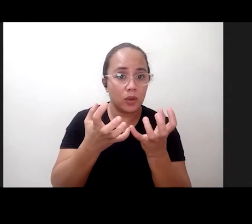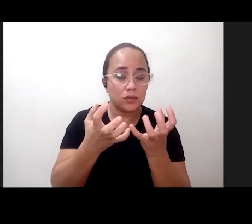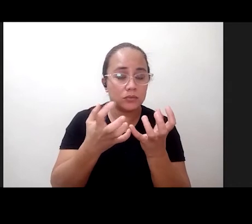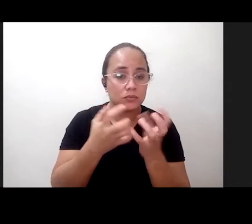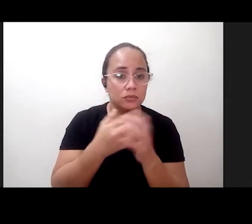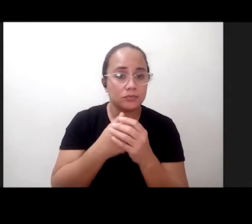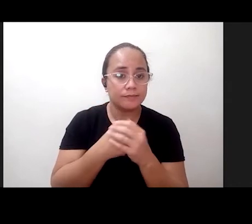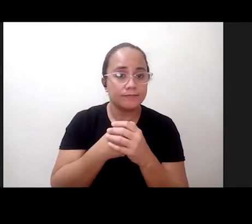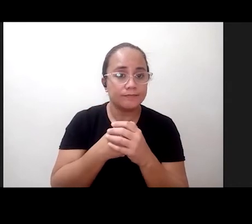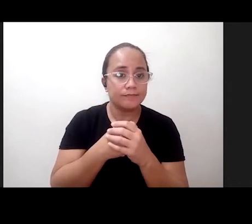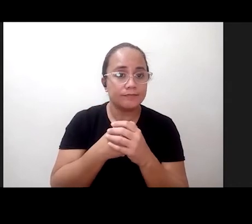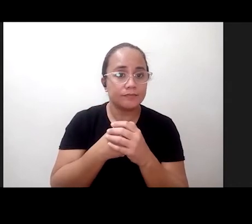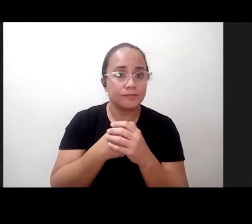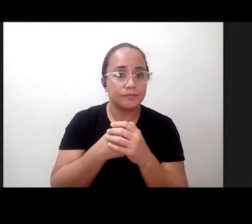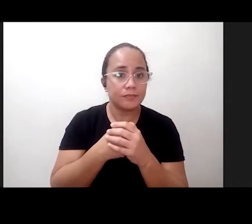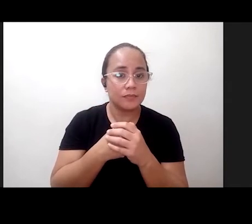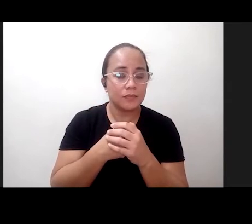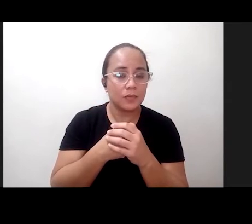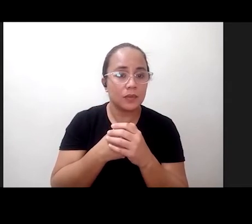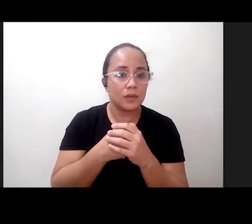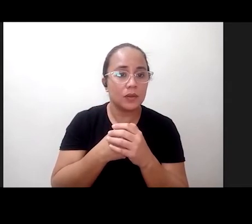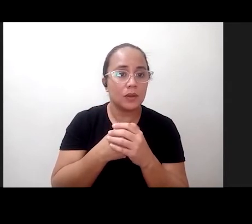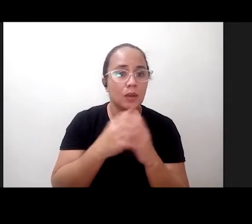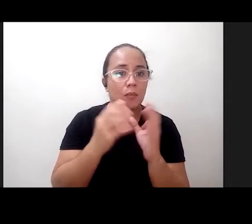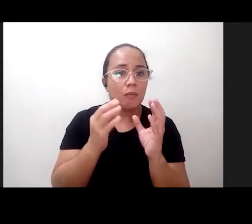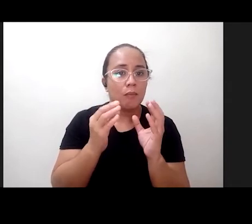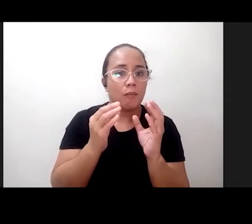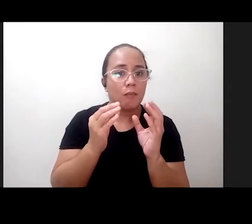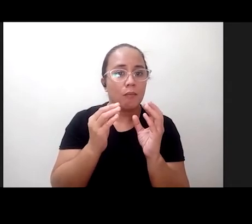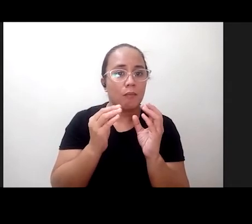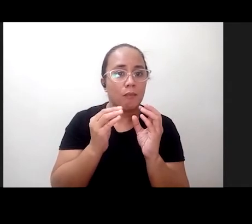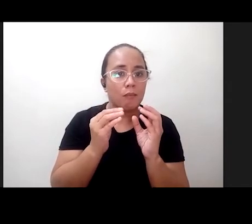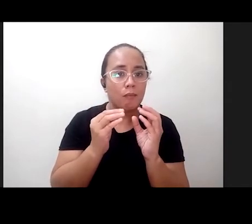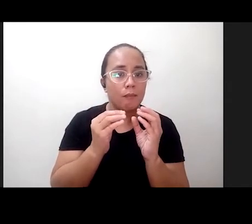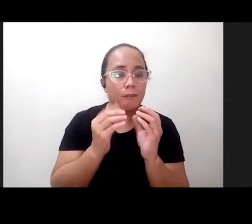do a little more with that. Okay.